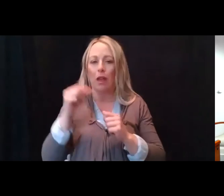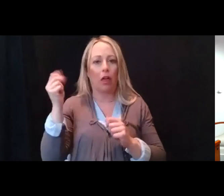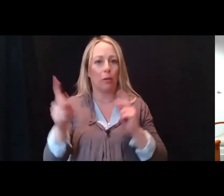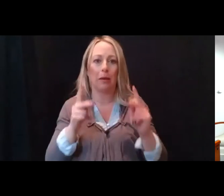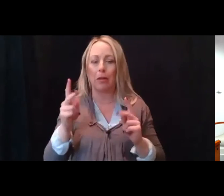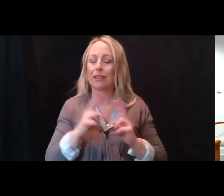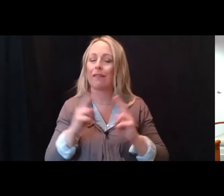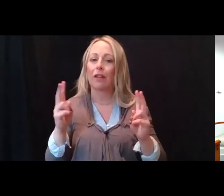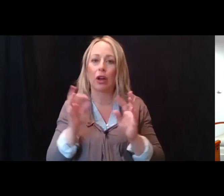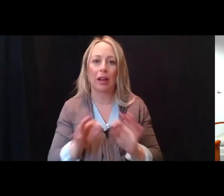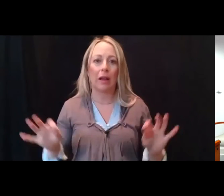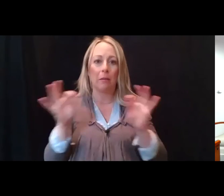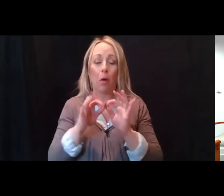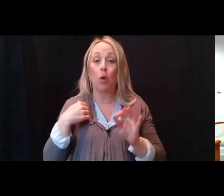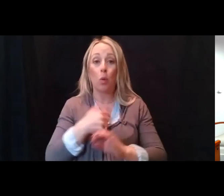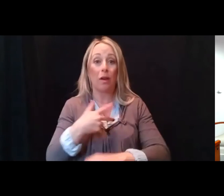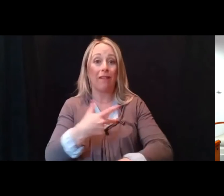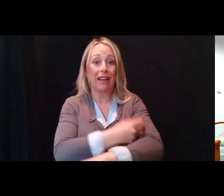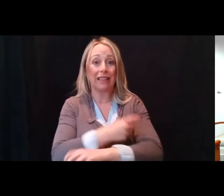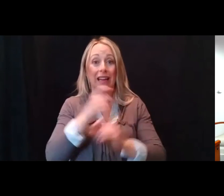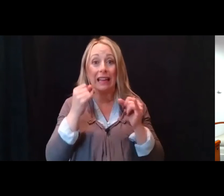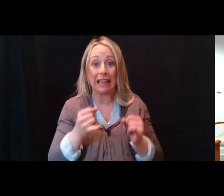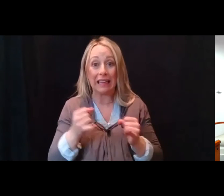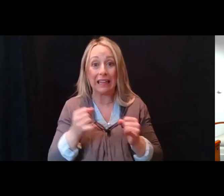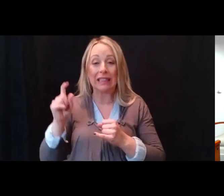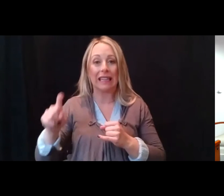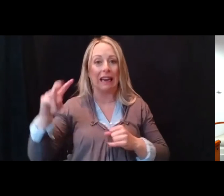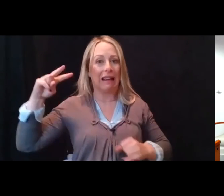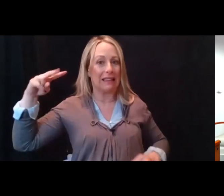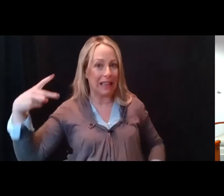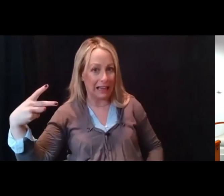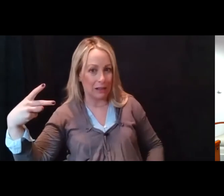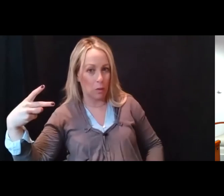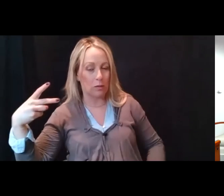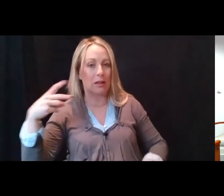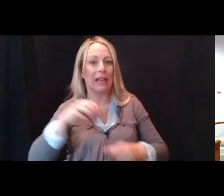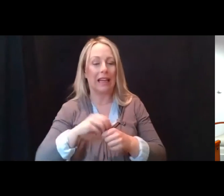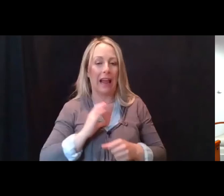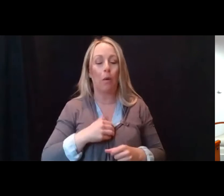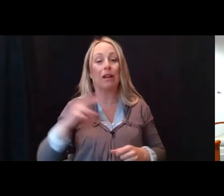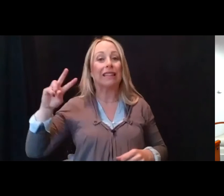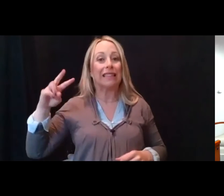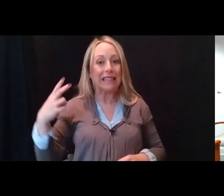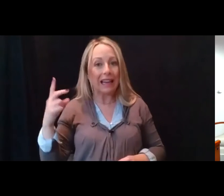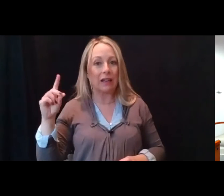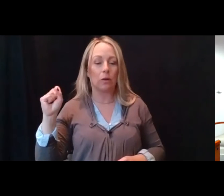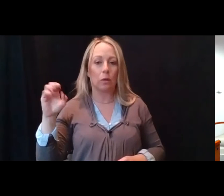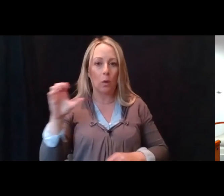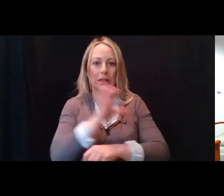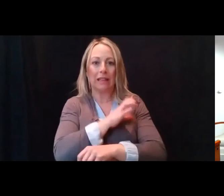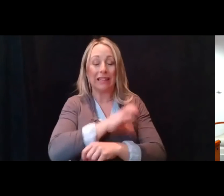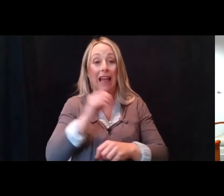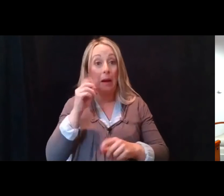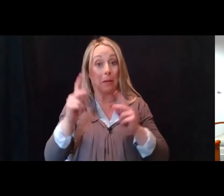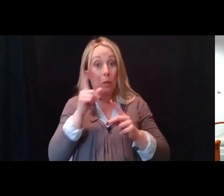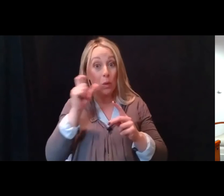very important that we vaccinate individuals needing a second dose at our second dose clinics and individuals needing a